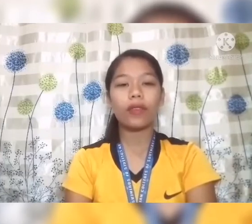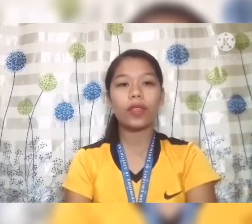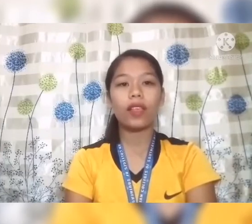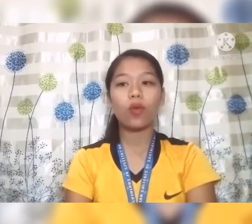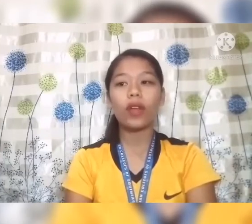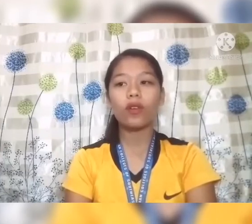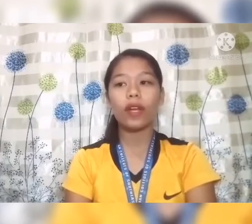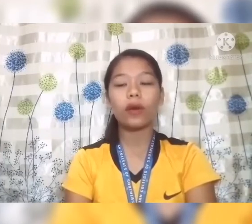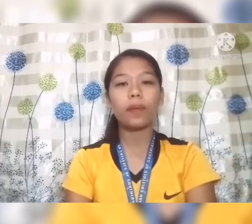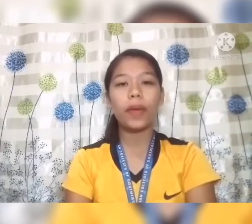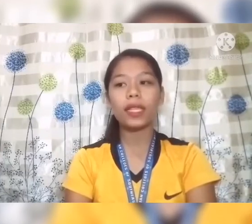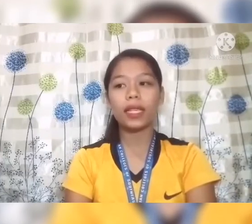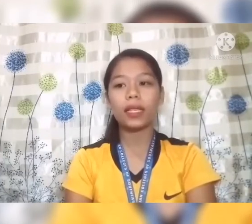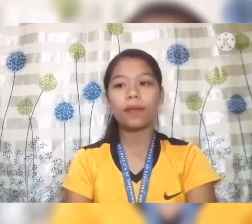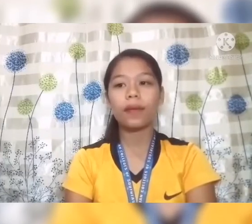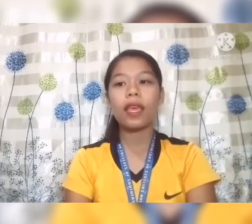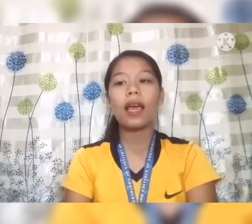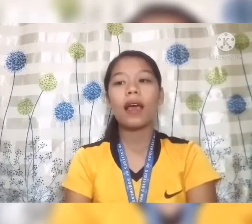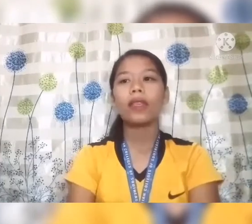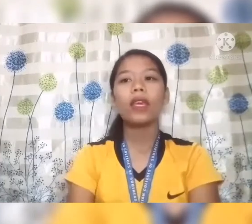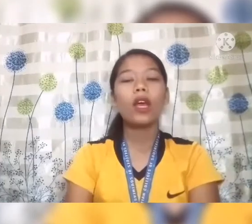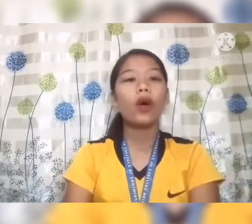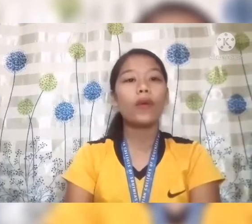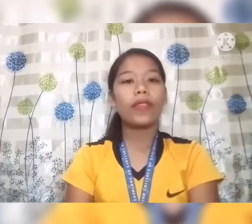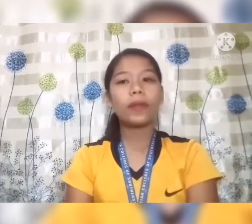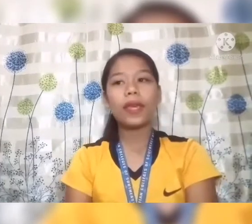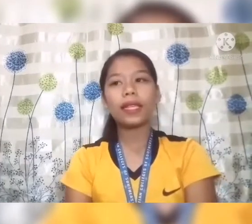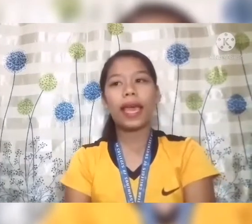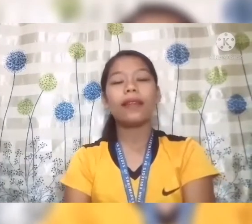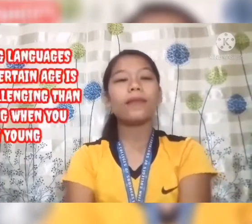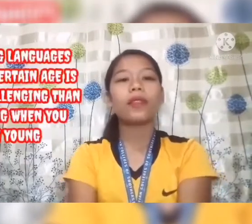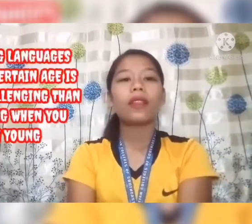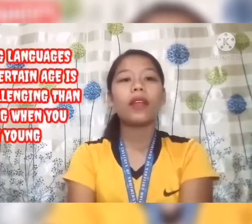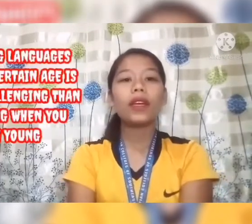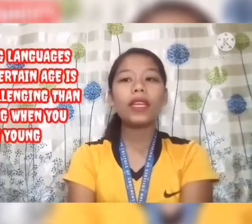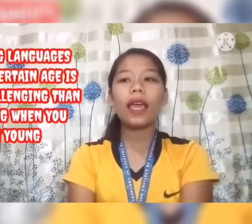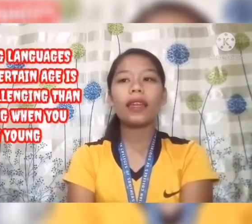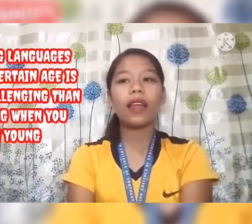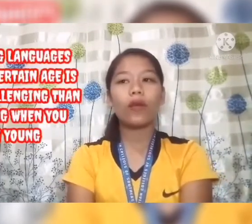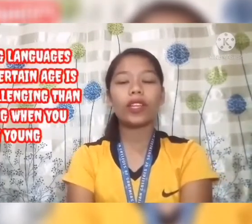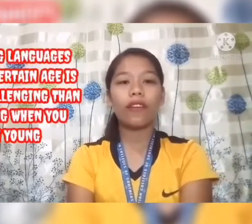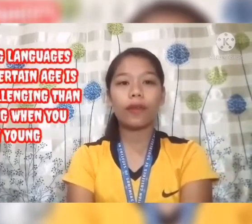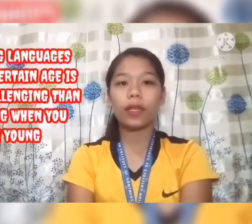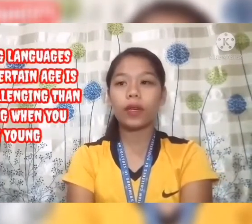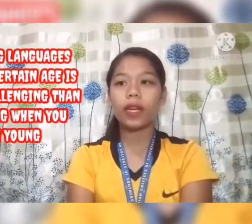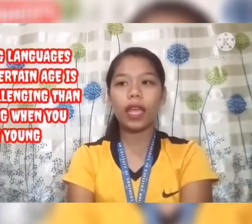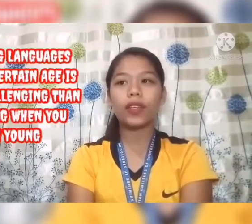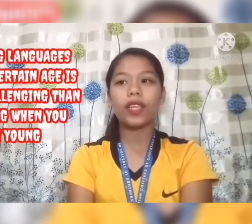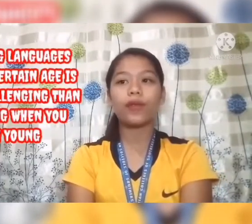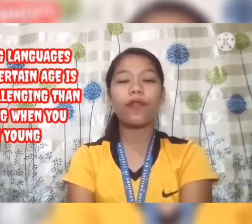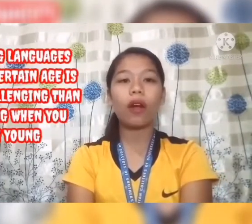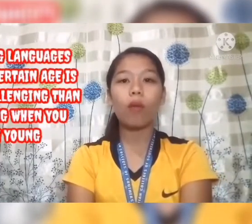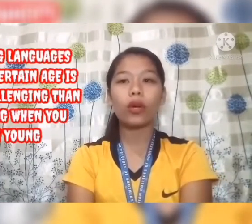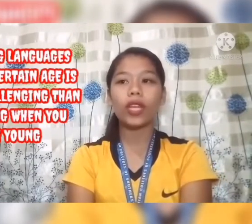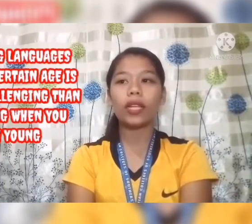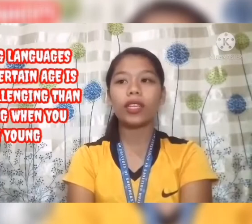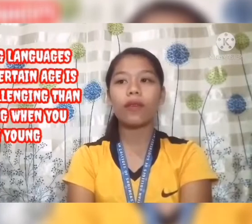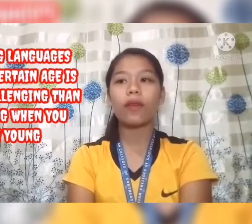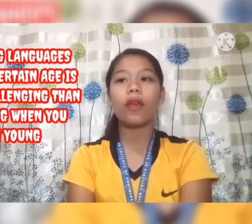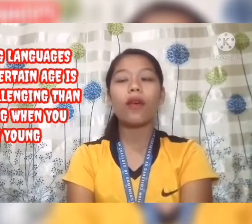as one-on-one basis. With that being said, learning any language after a certain age is far more challenging